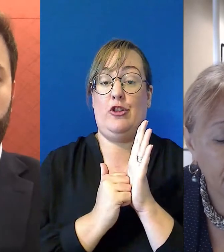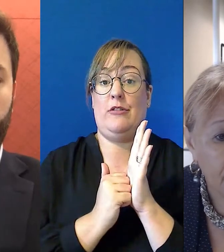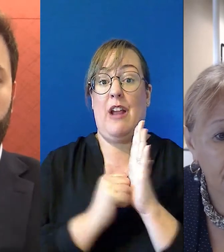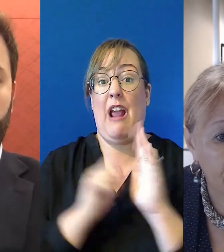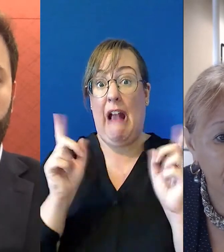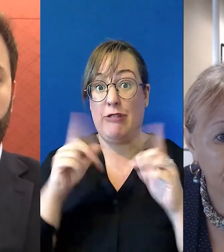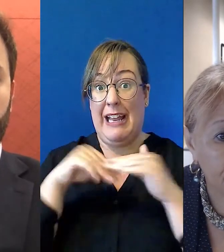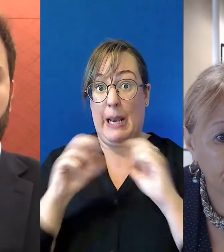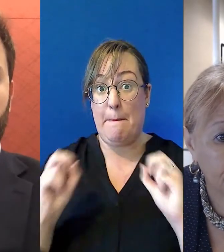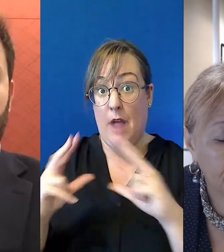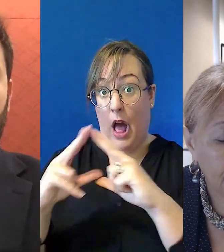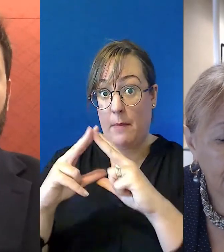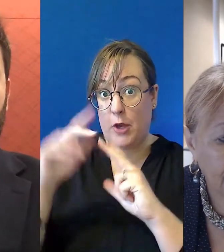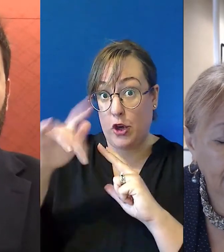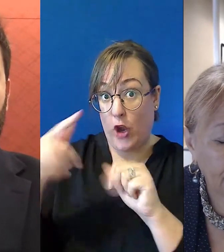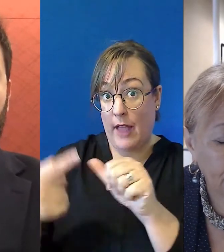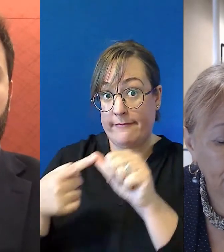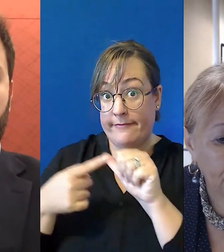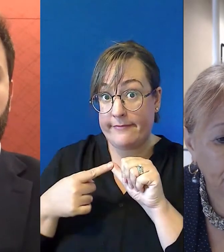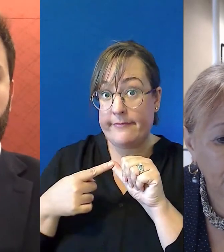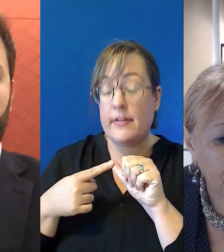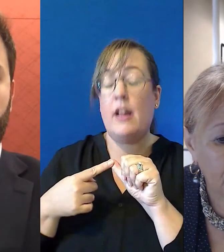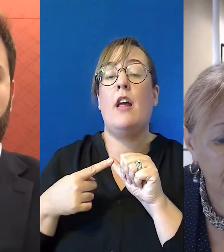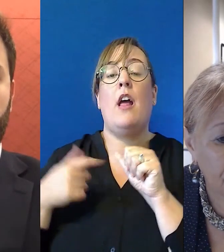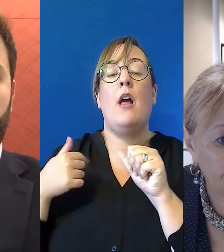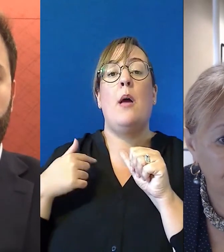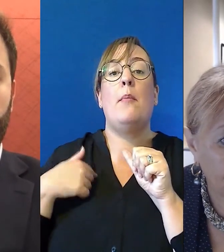Parliament seeking to